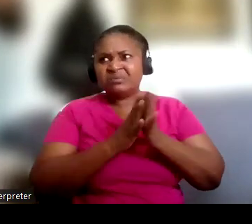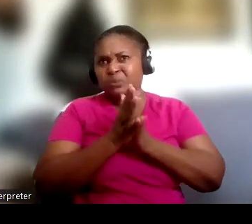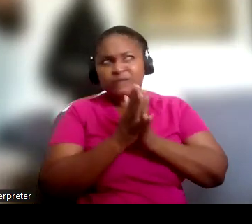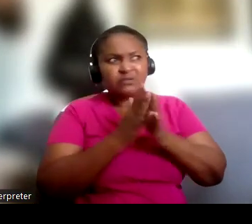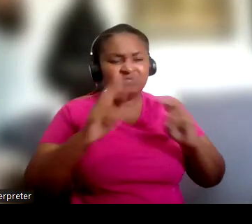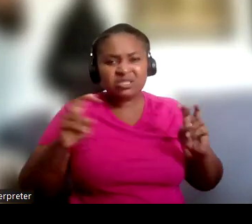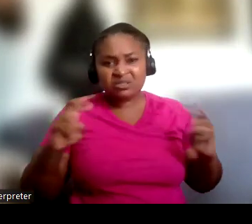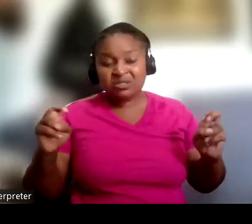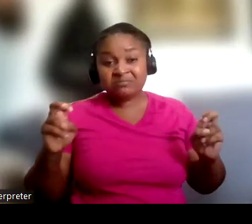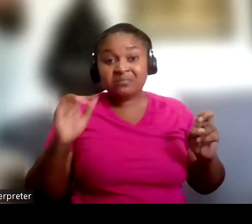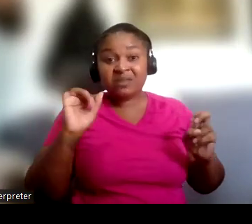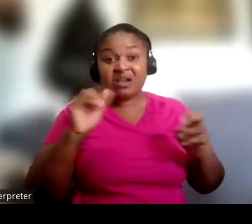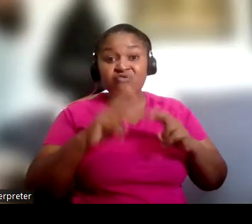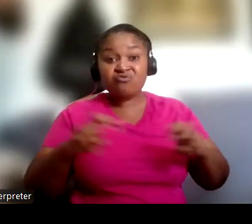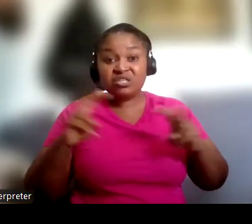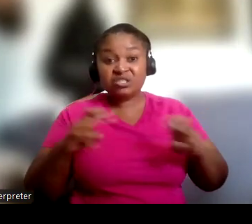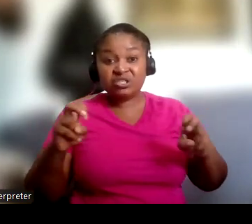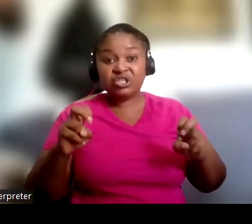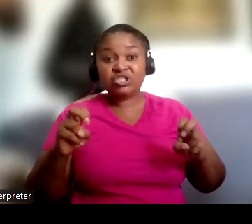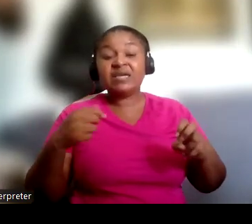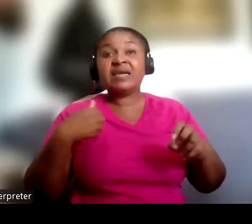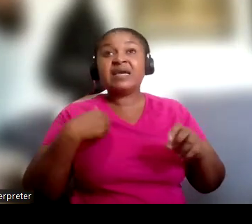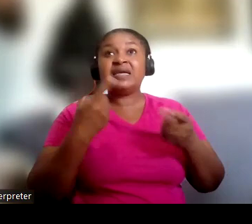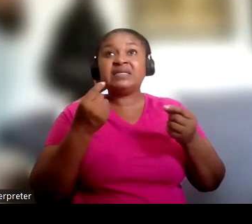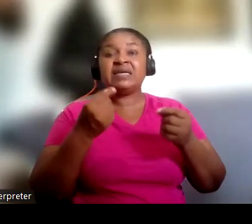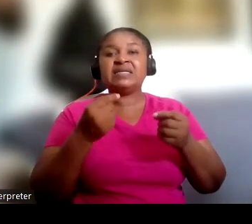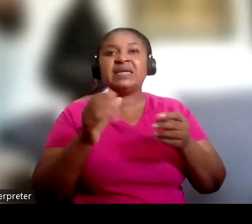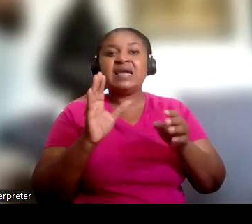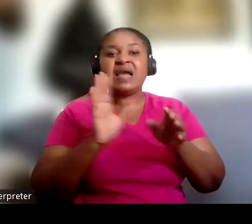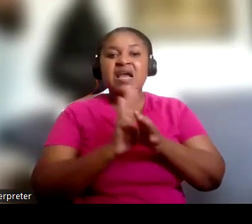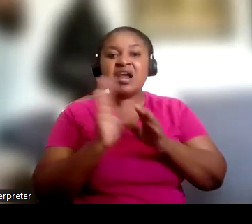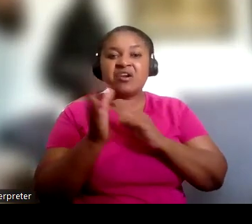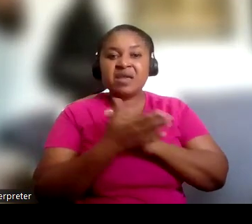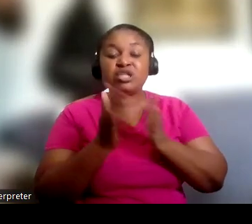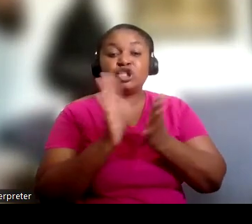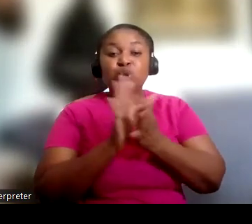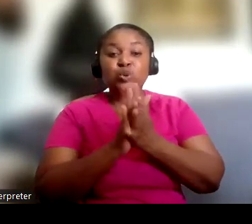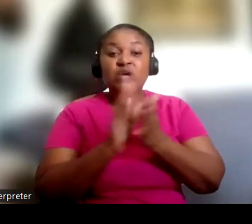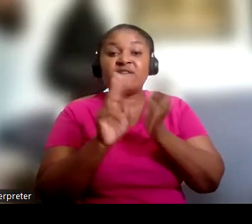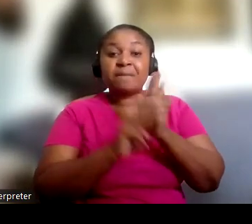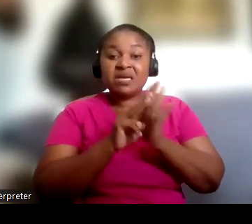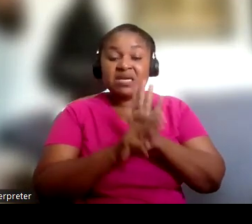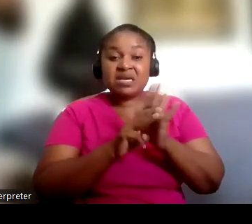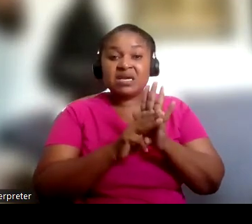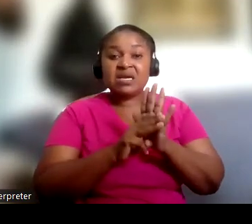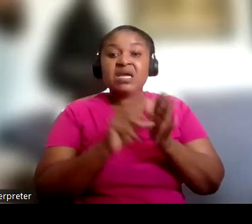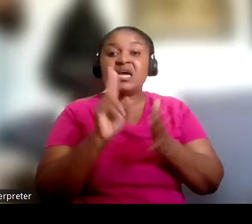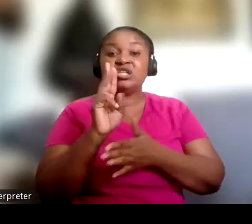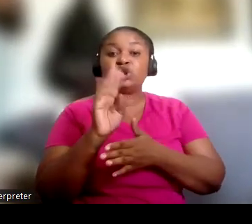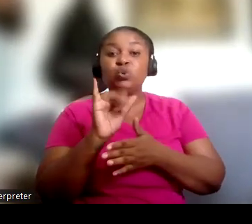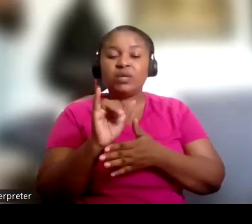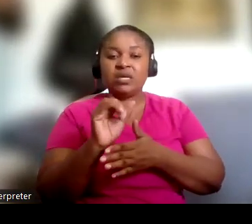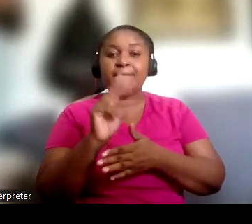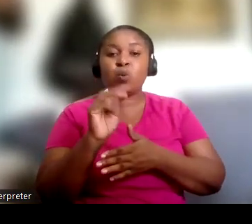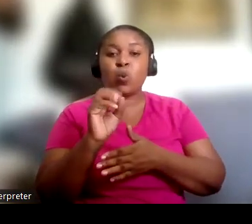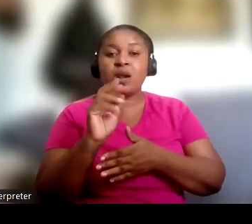the Caribbean School of Media and Communication, UWI, Mona, the research I did as an undergrad